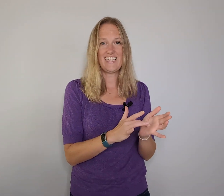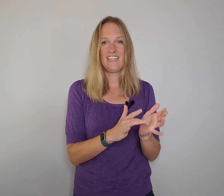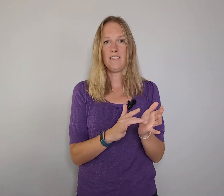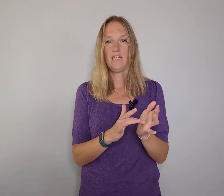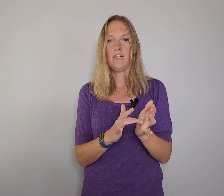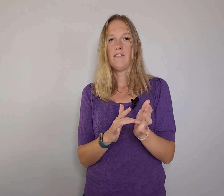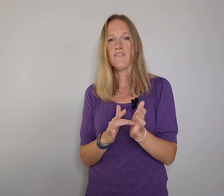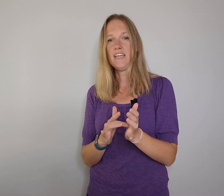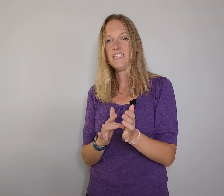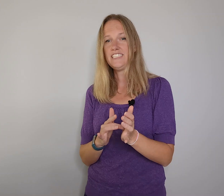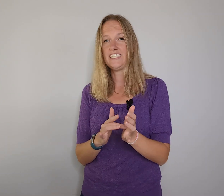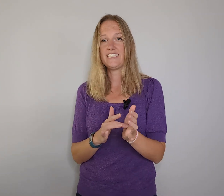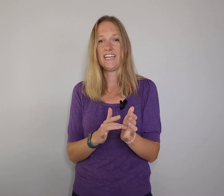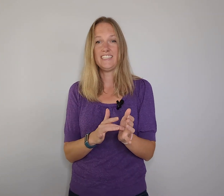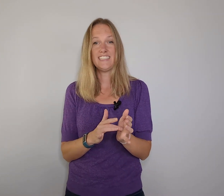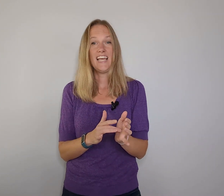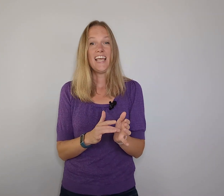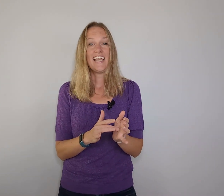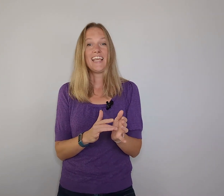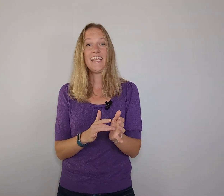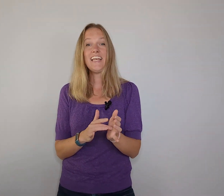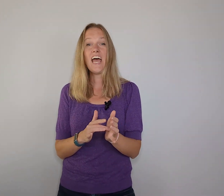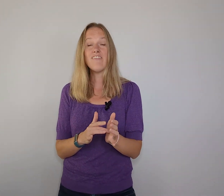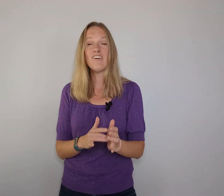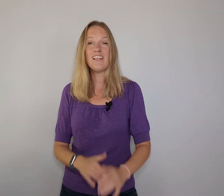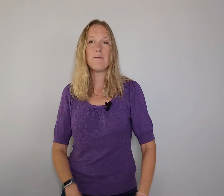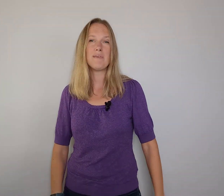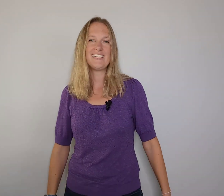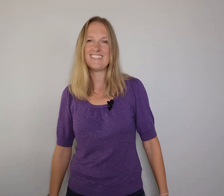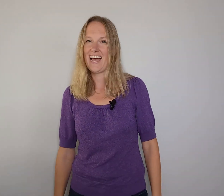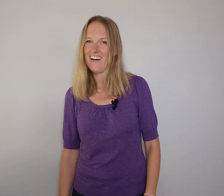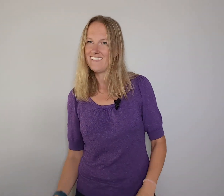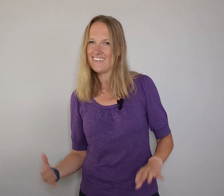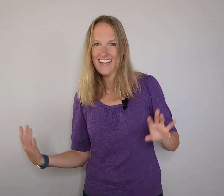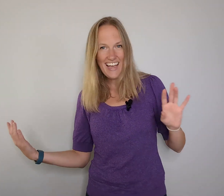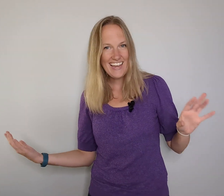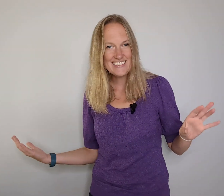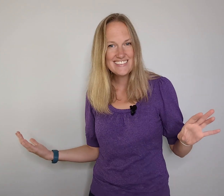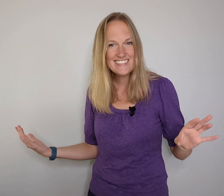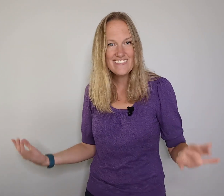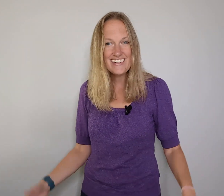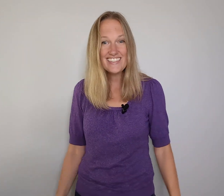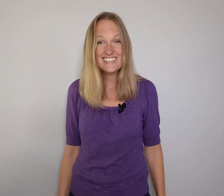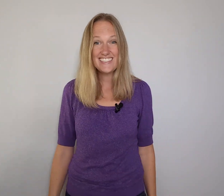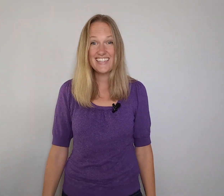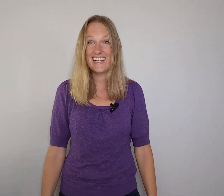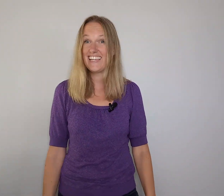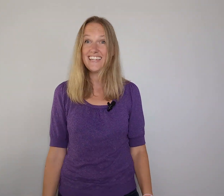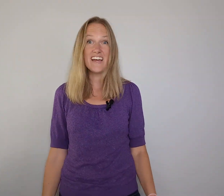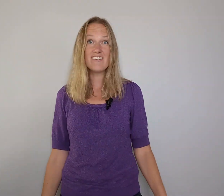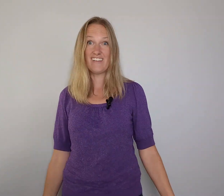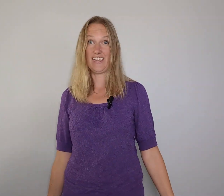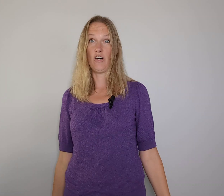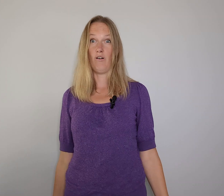okay? Faith in Jesus. He never let me down. Okay, so we're going to say that he never let go of